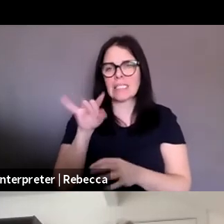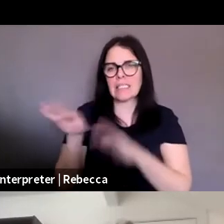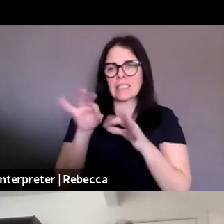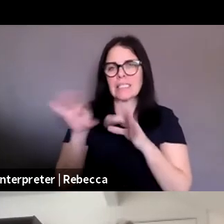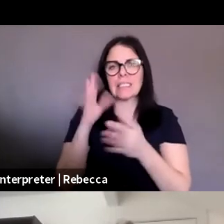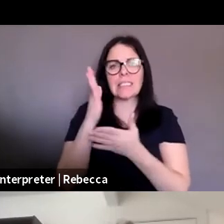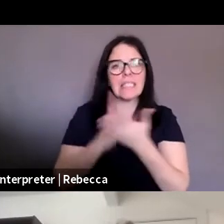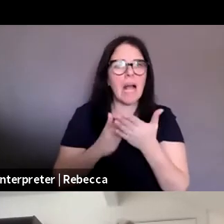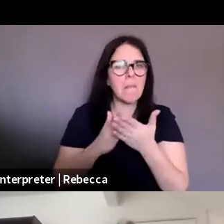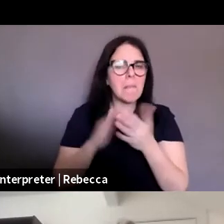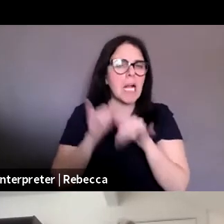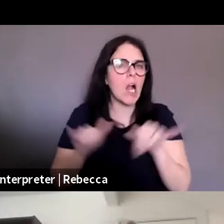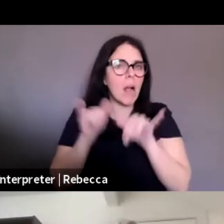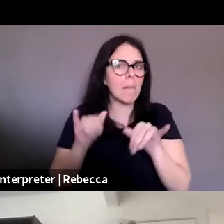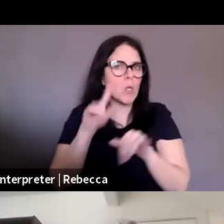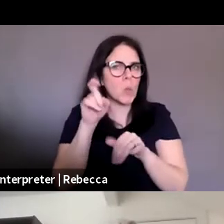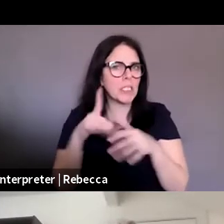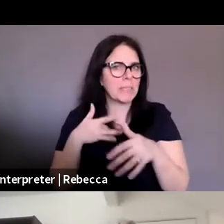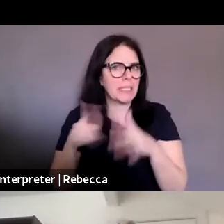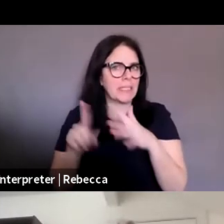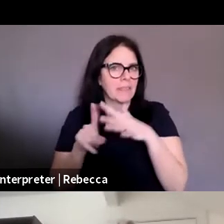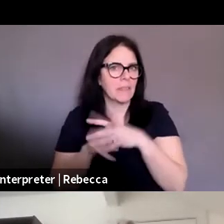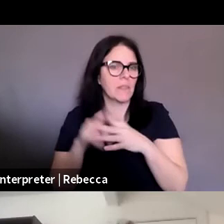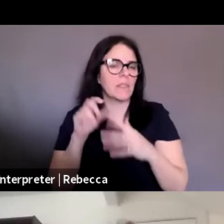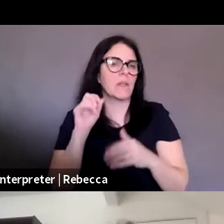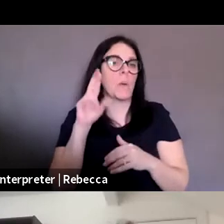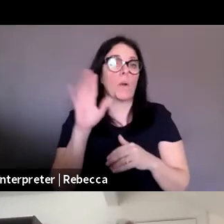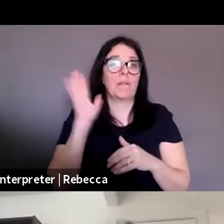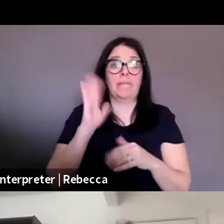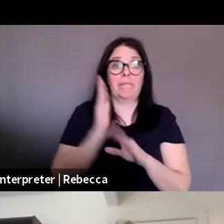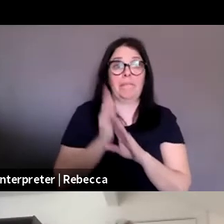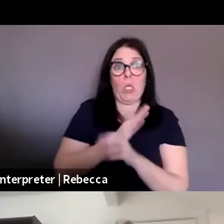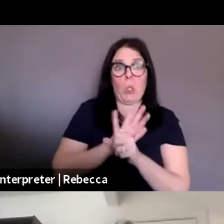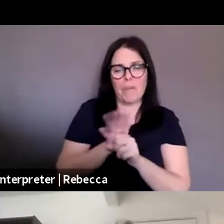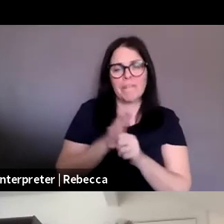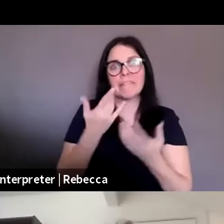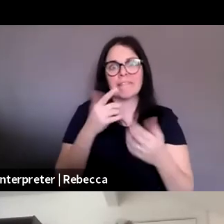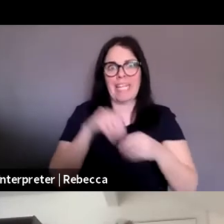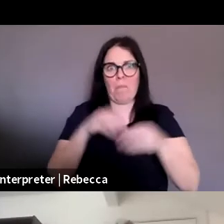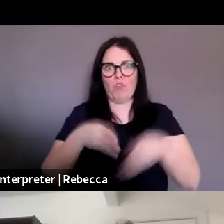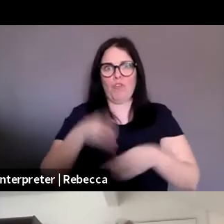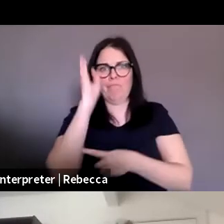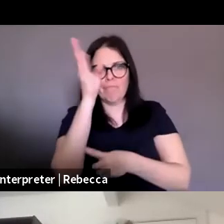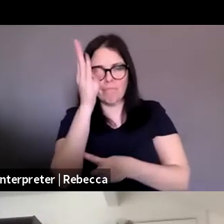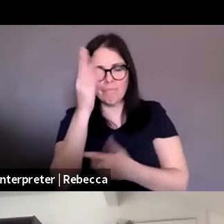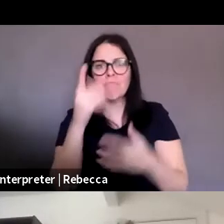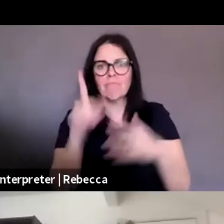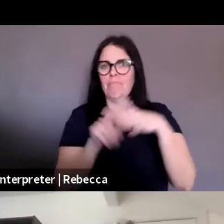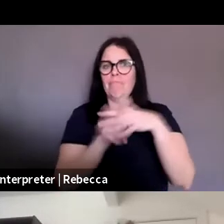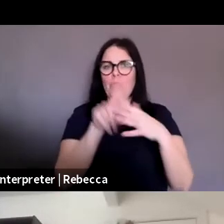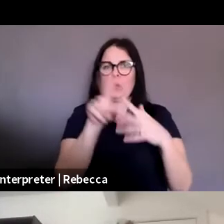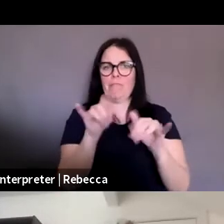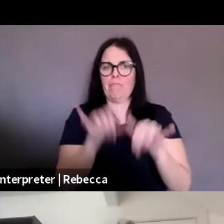previous webinars or pre-COVID when we did live presentations. And maybe I'll start with you, Linda. So I guess one